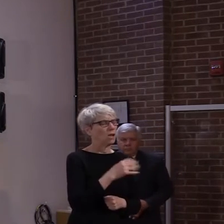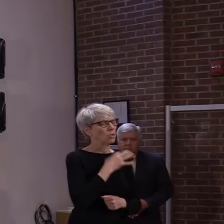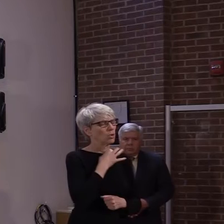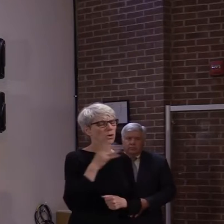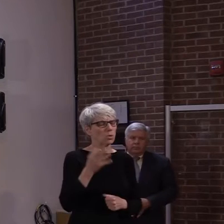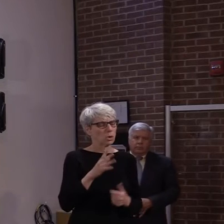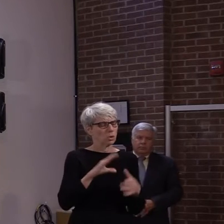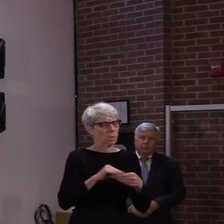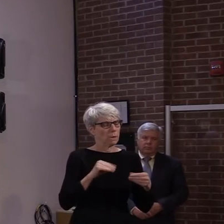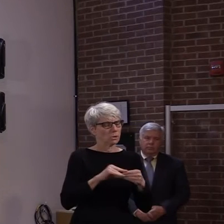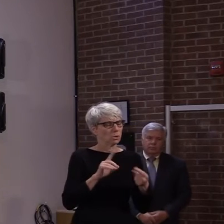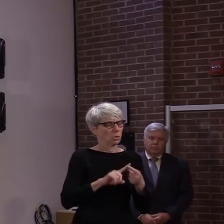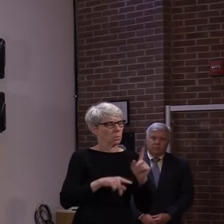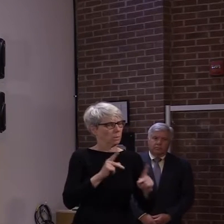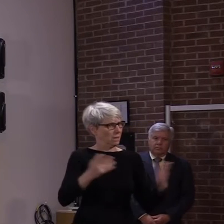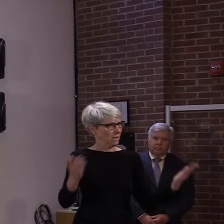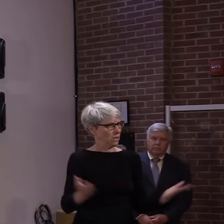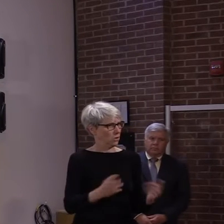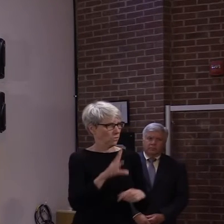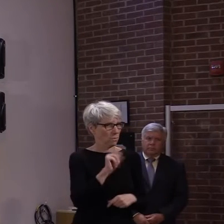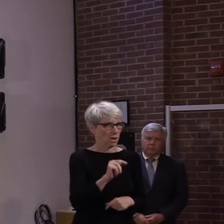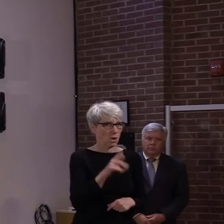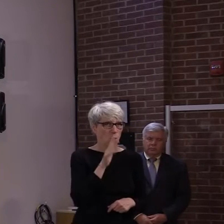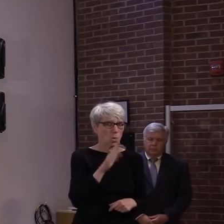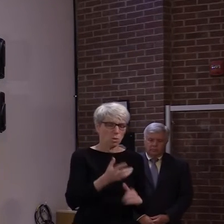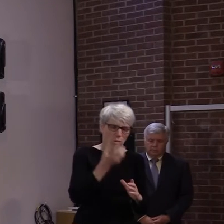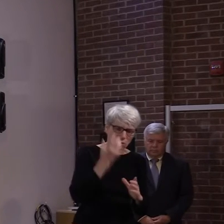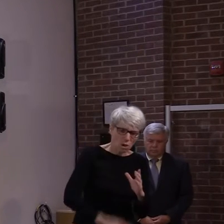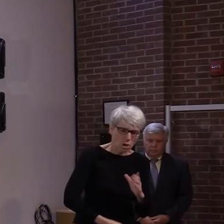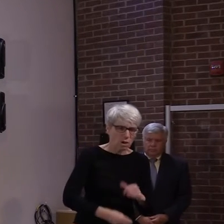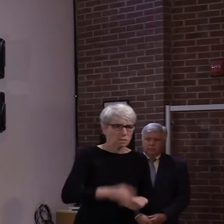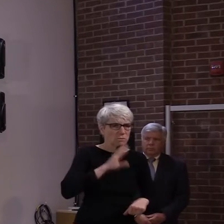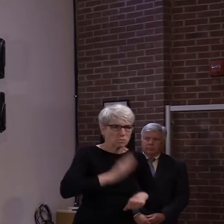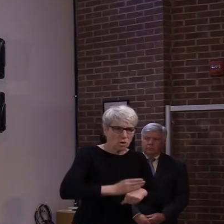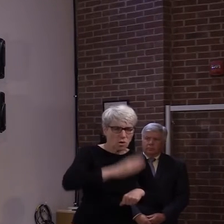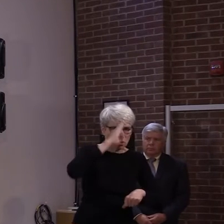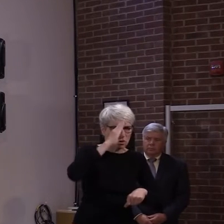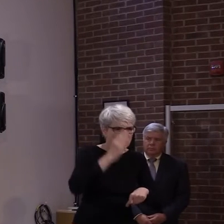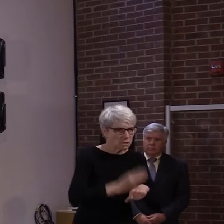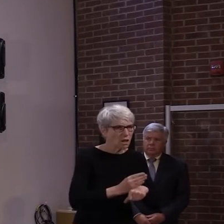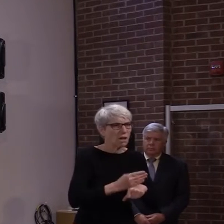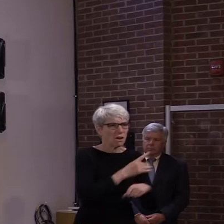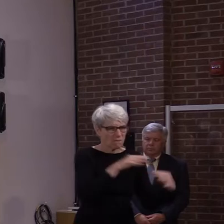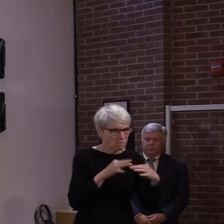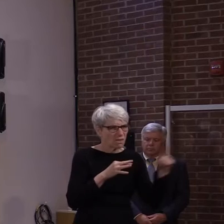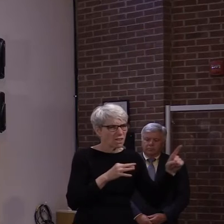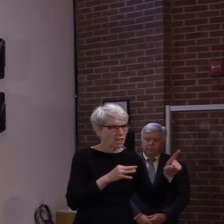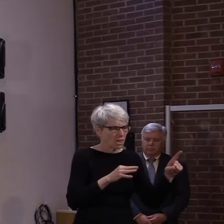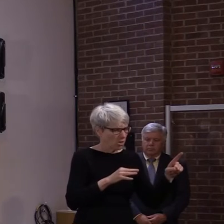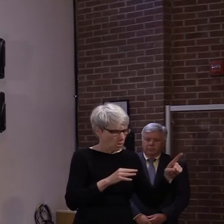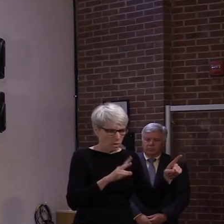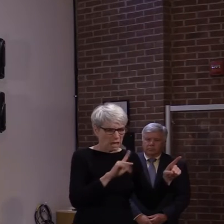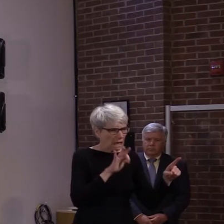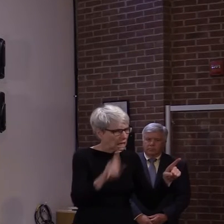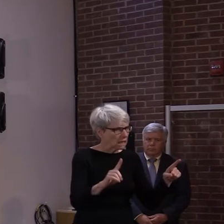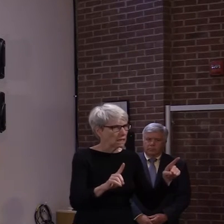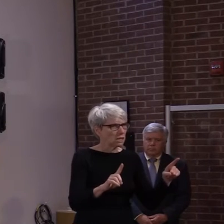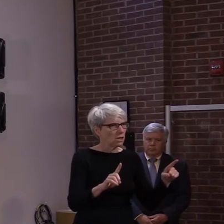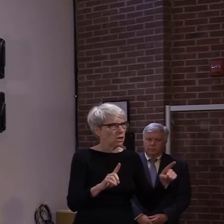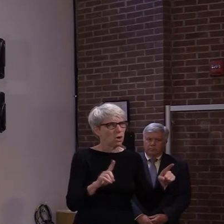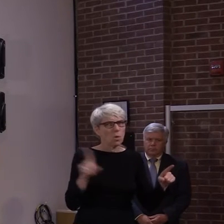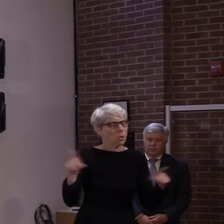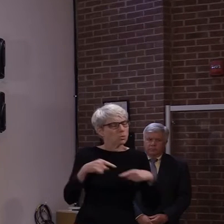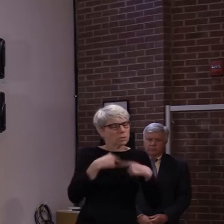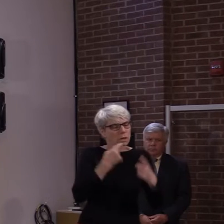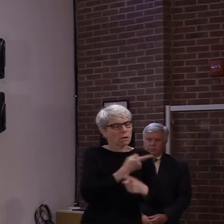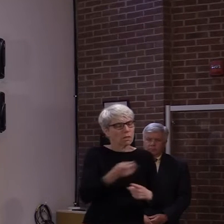Vermont who gave a lot more than just money? Yeah, it's, we suffered a lot as